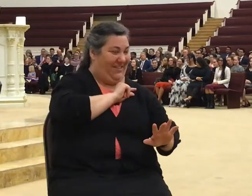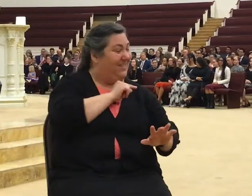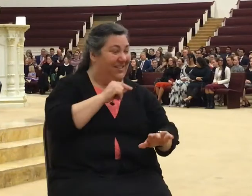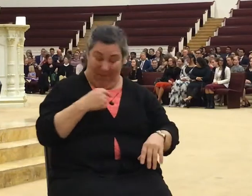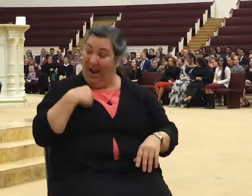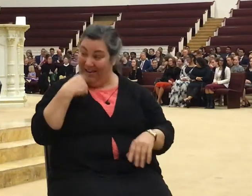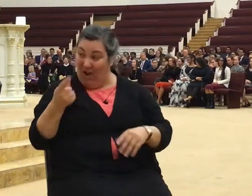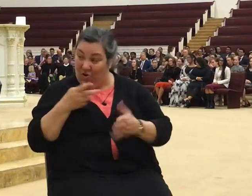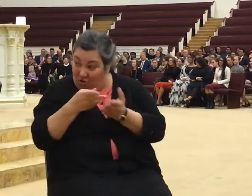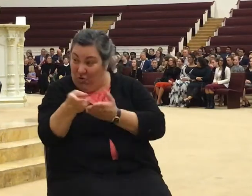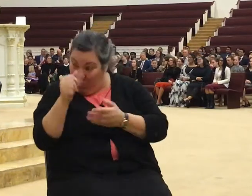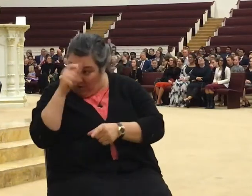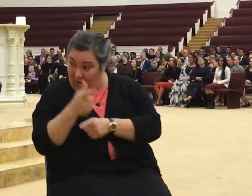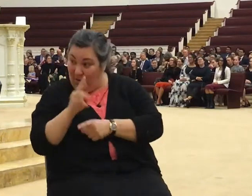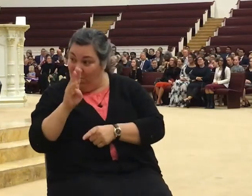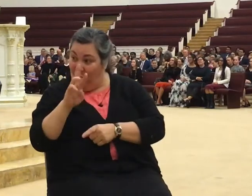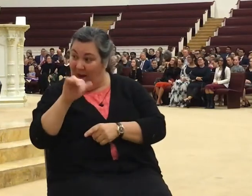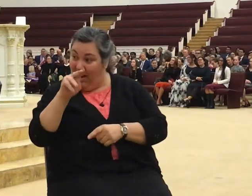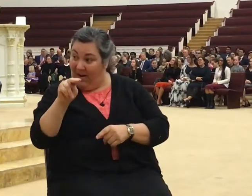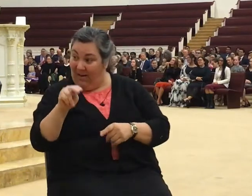Brother Lee?